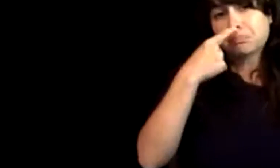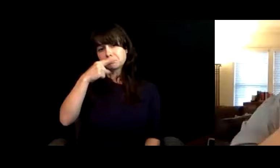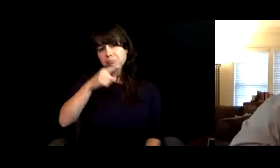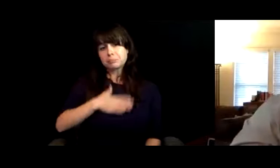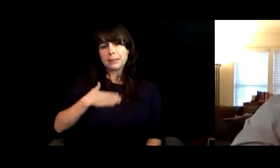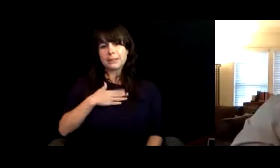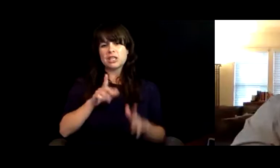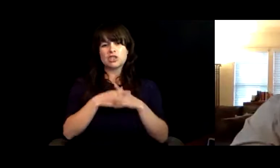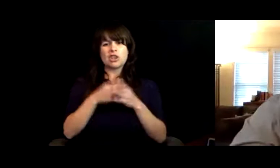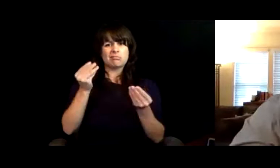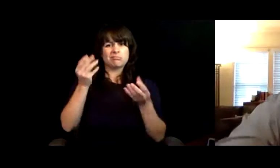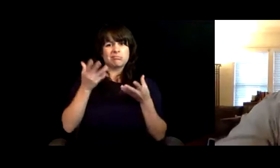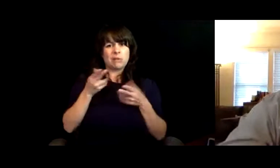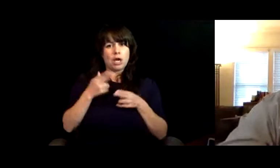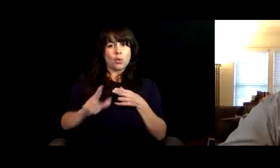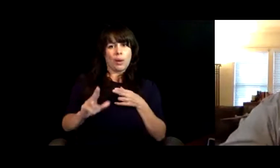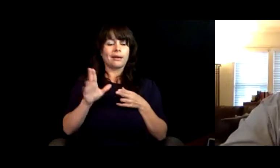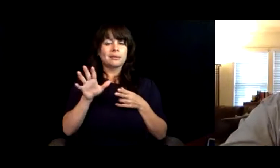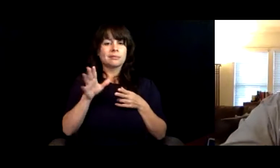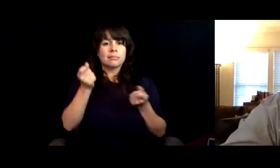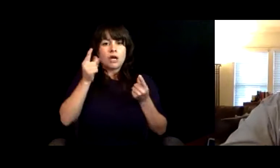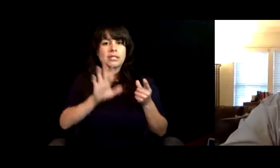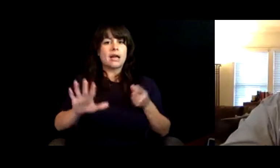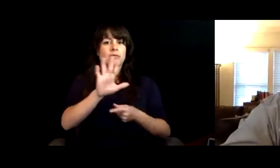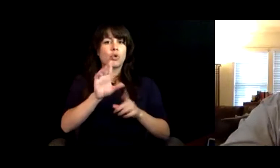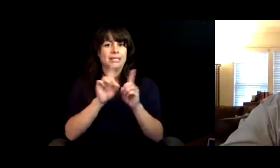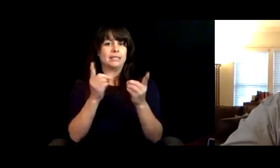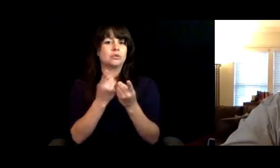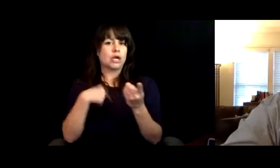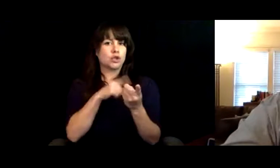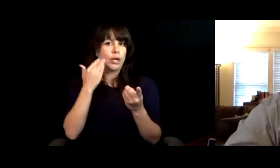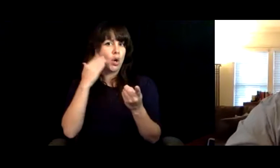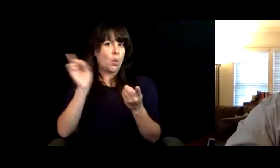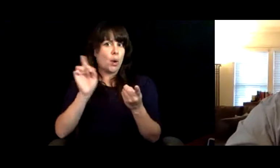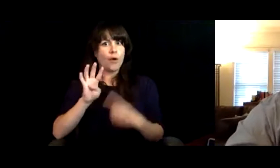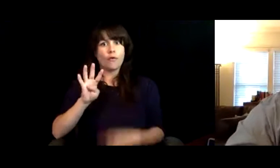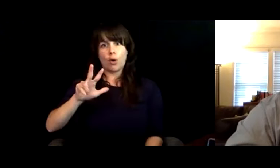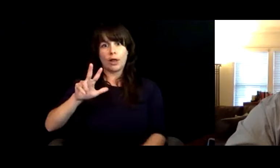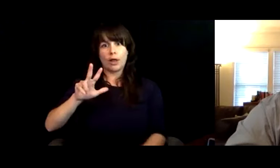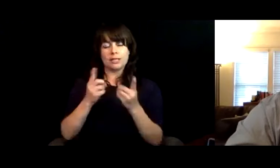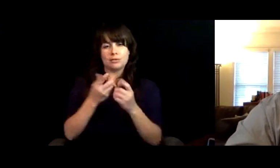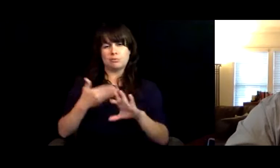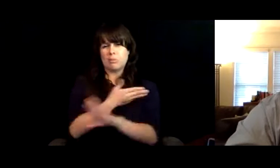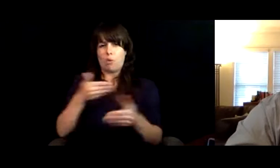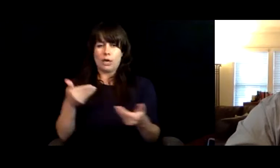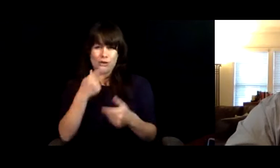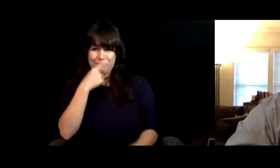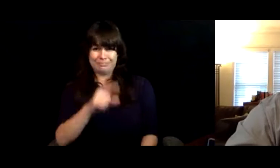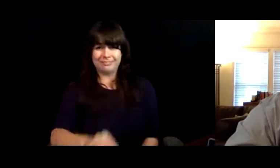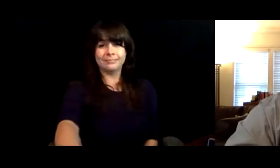giving us a little bit of a geographic layout of the district so folks know the 43rd really well before you give your introduction, we'd be so